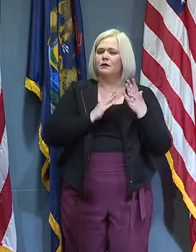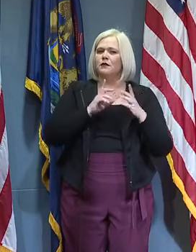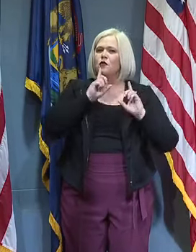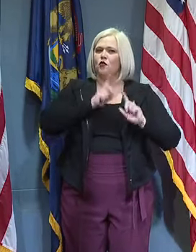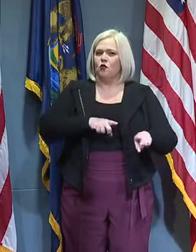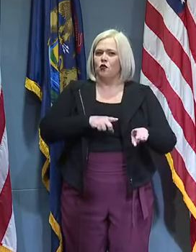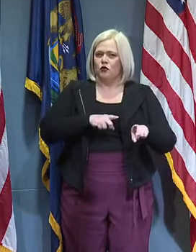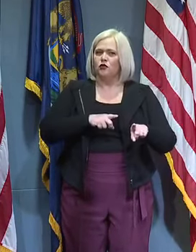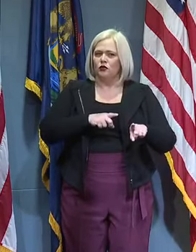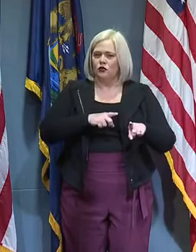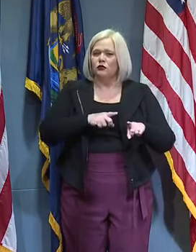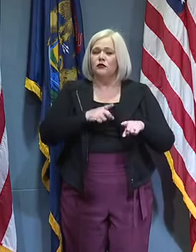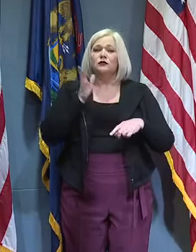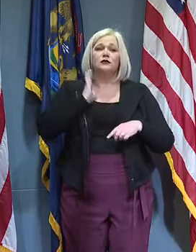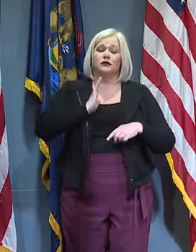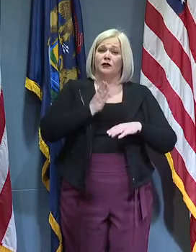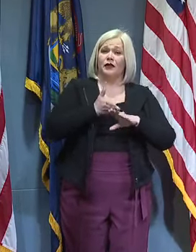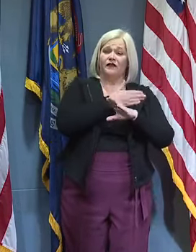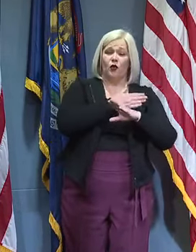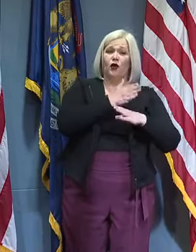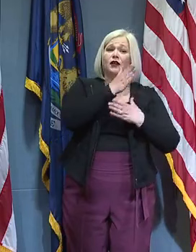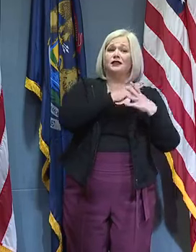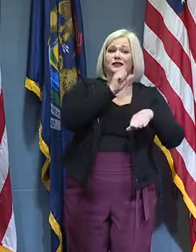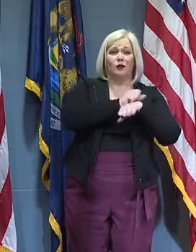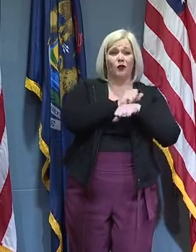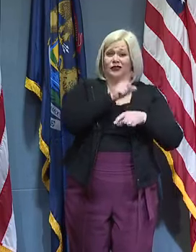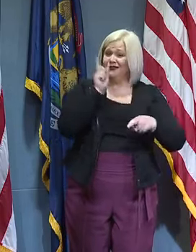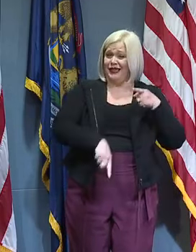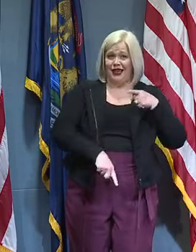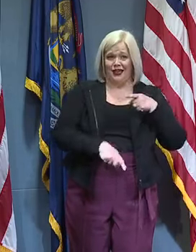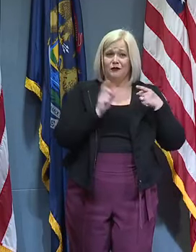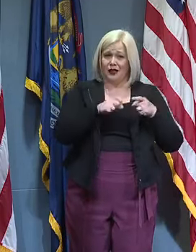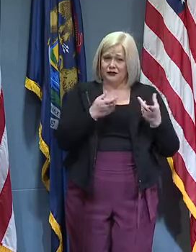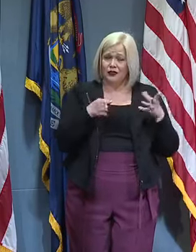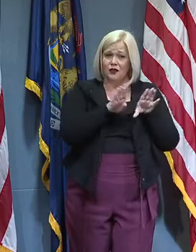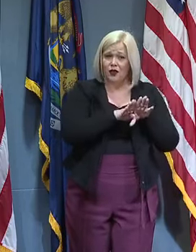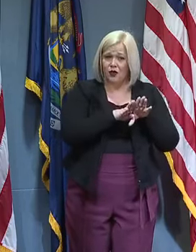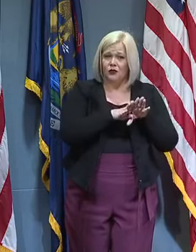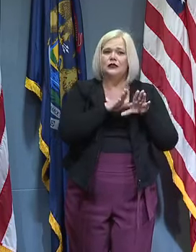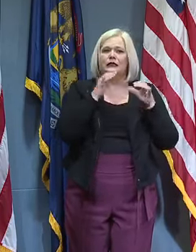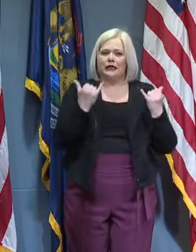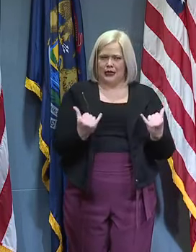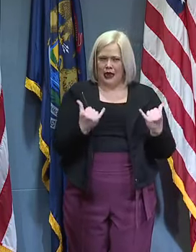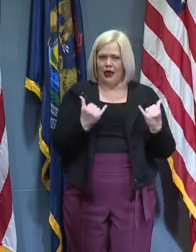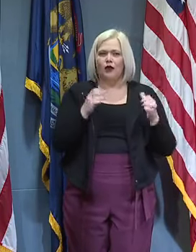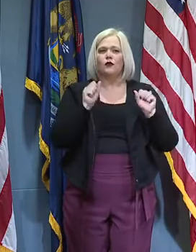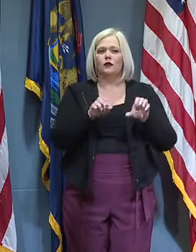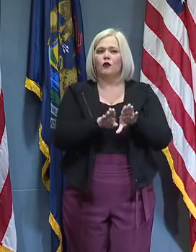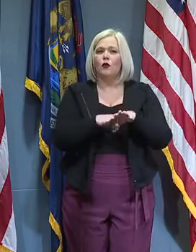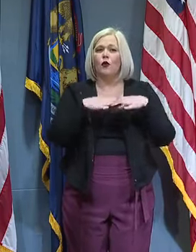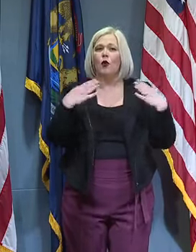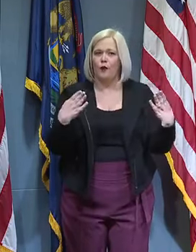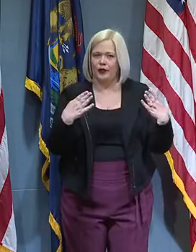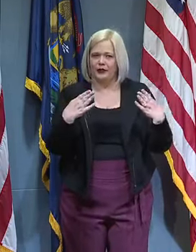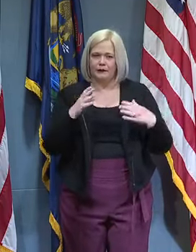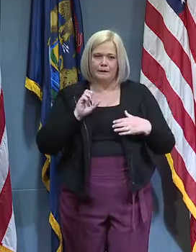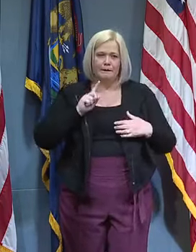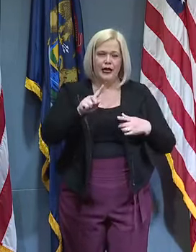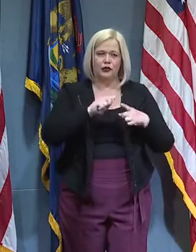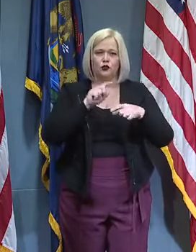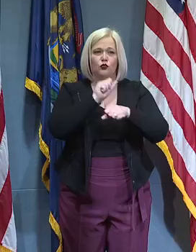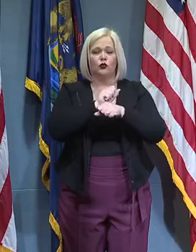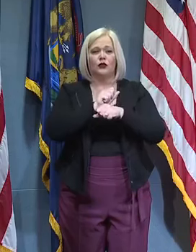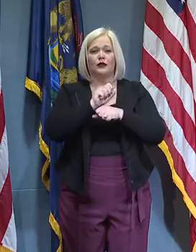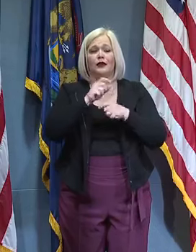some previously suspended forms of work that are lower risk for COVID-19 exposure so that they can resume on May